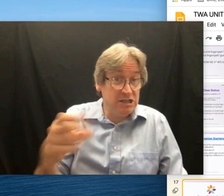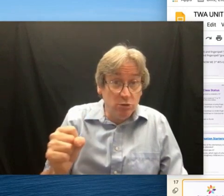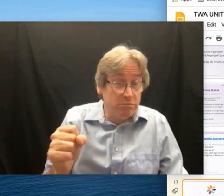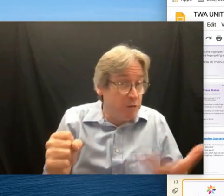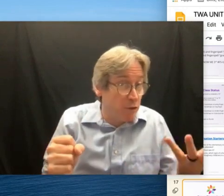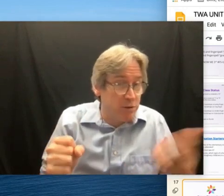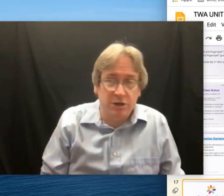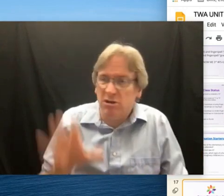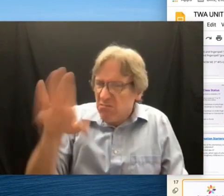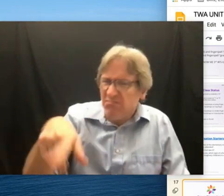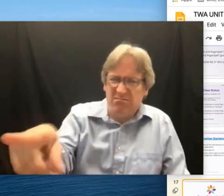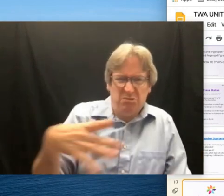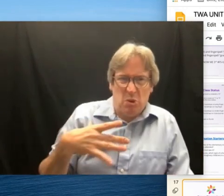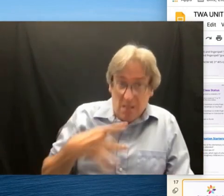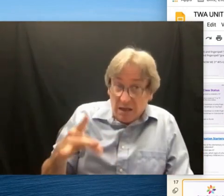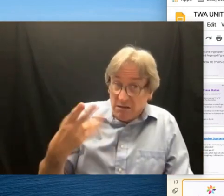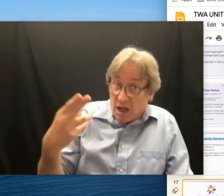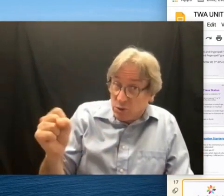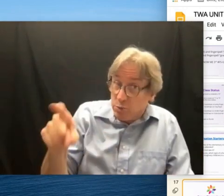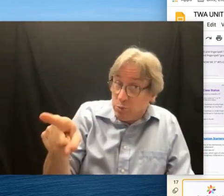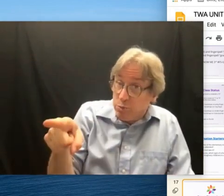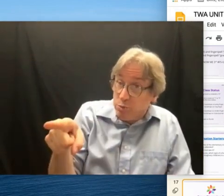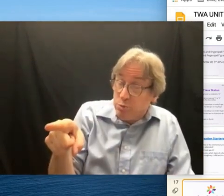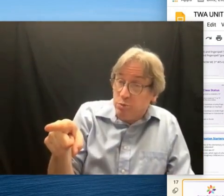Like high school? Another question could